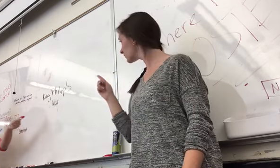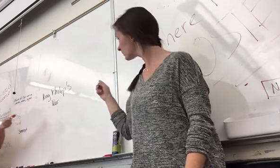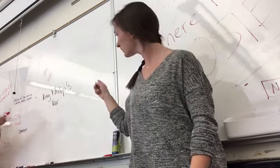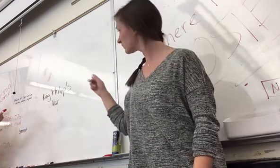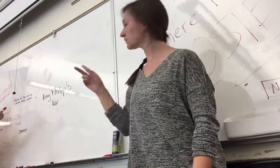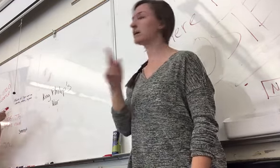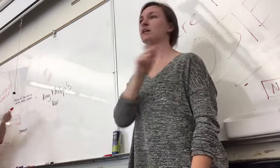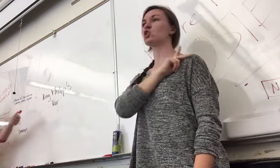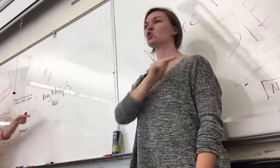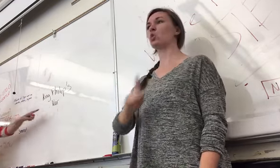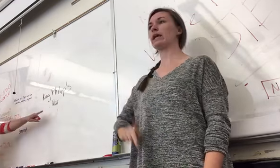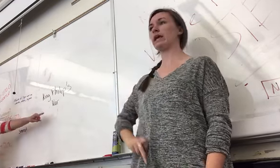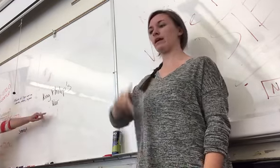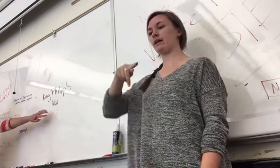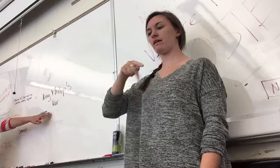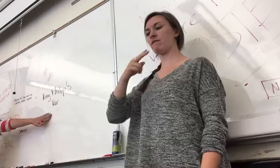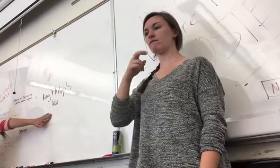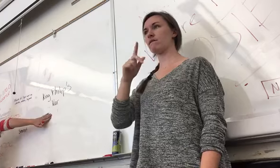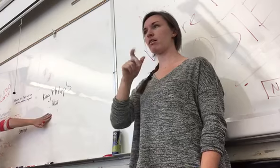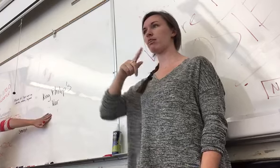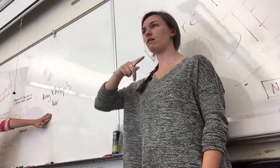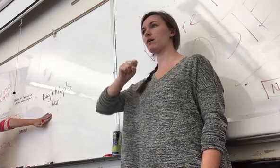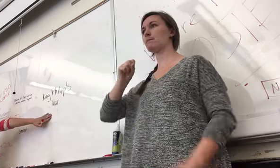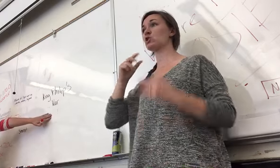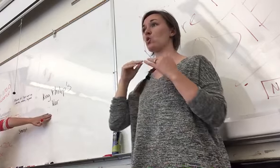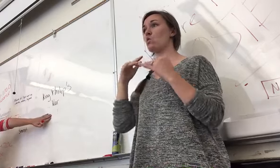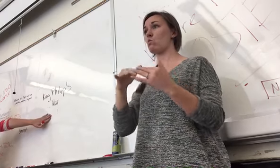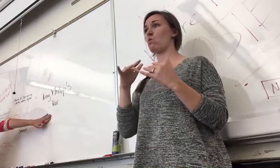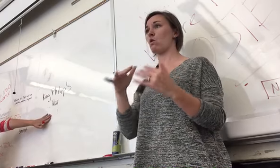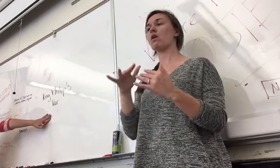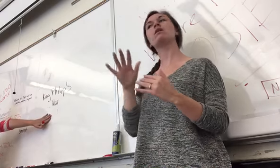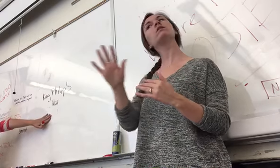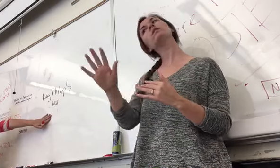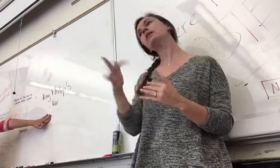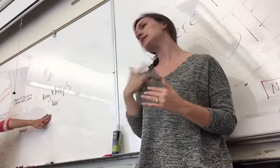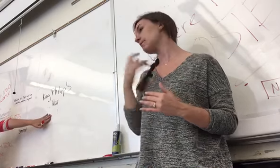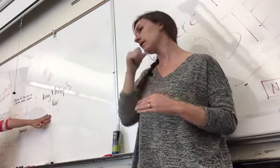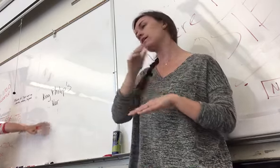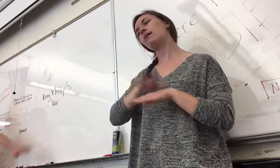Pequot War. Okay, King Philip's War is very unlikely to be seen on the